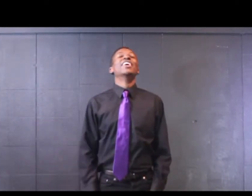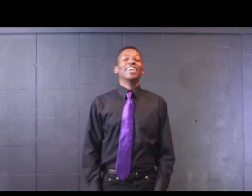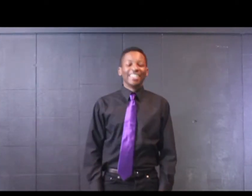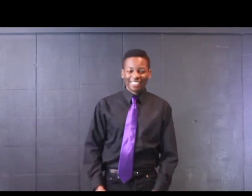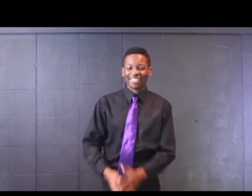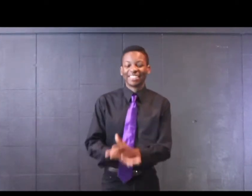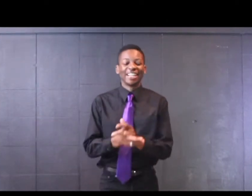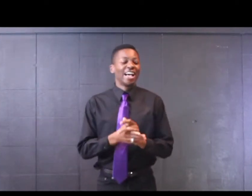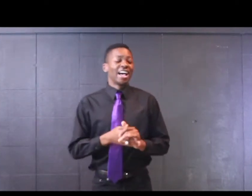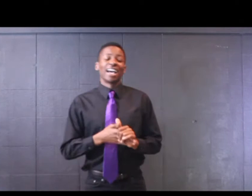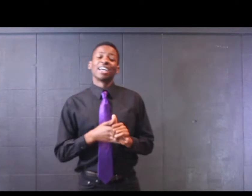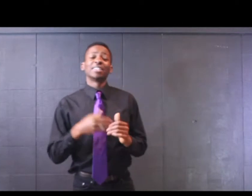lovers.